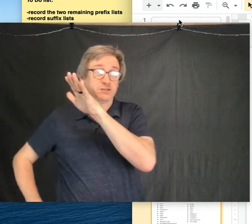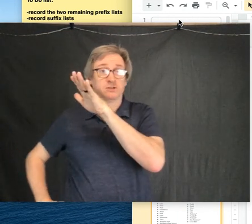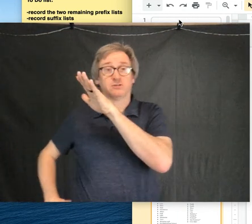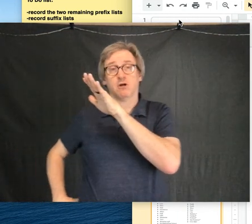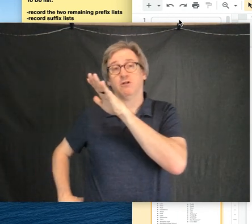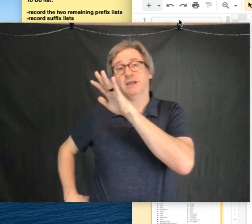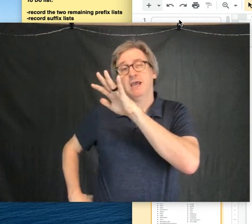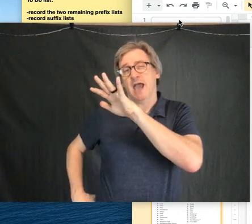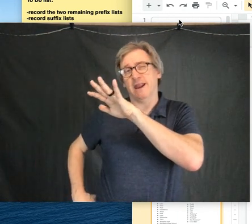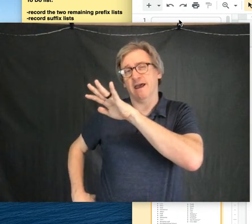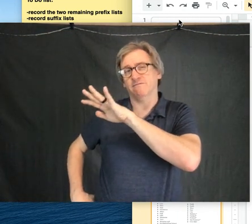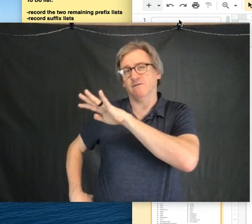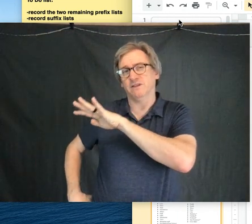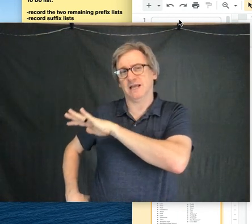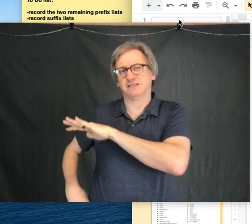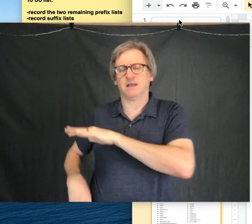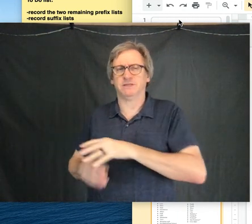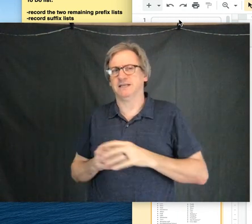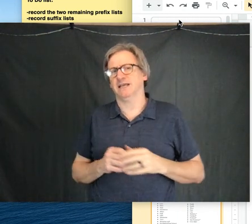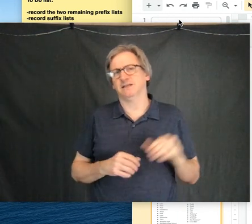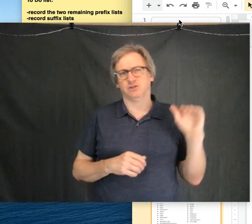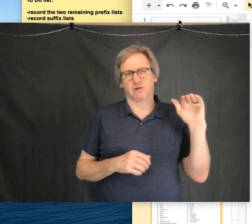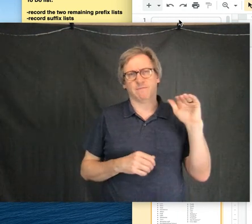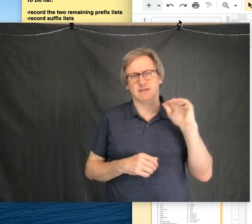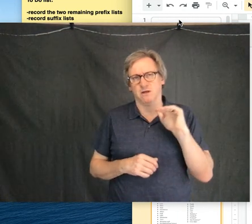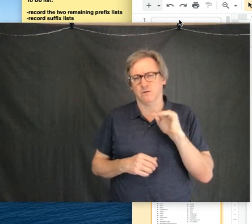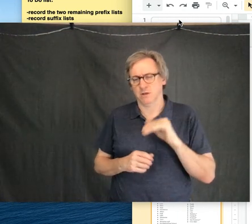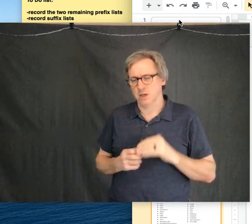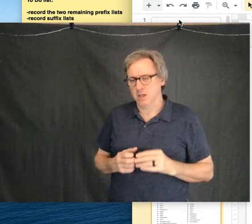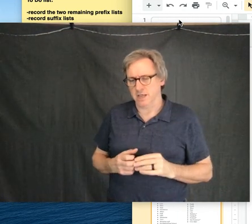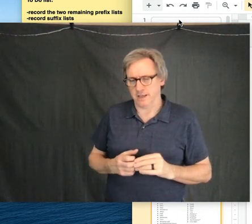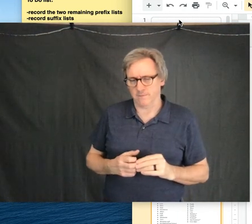very strongly and have in the last couple decades